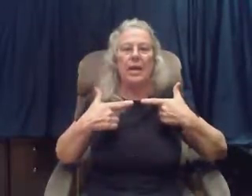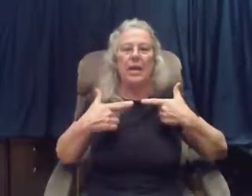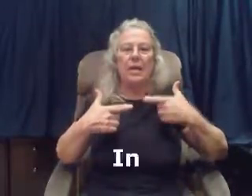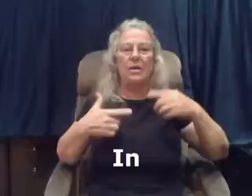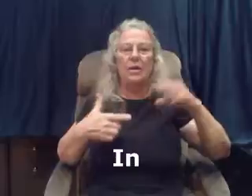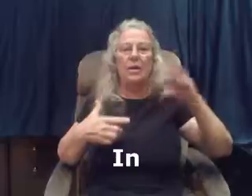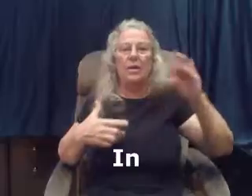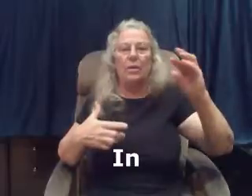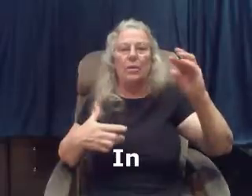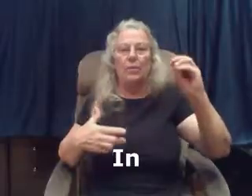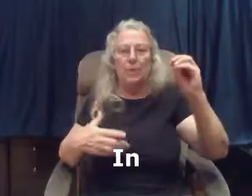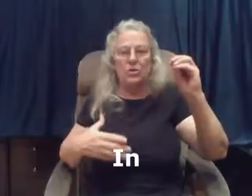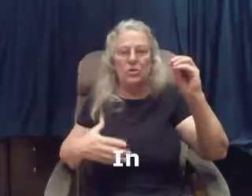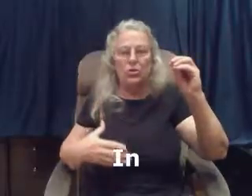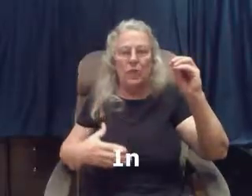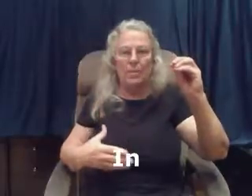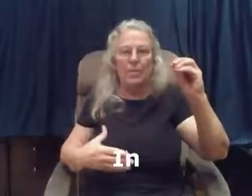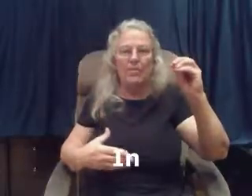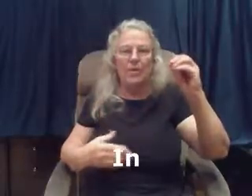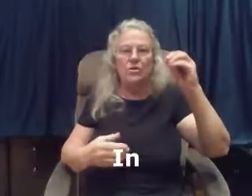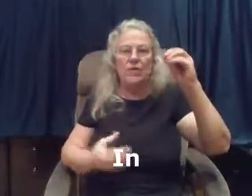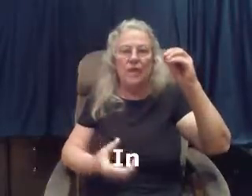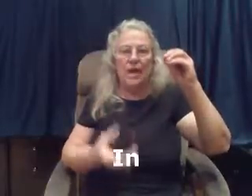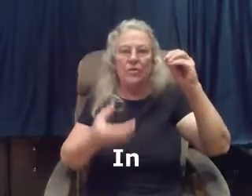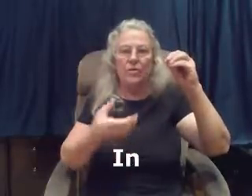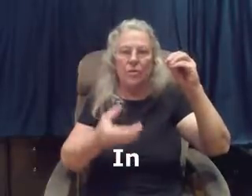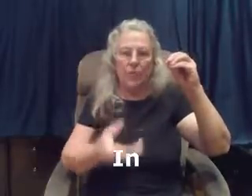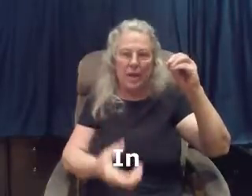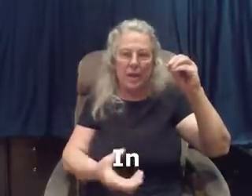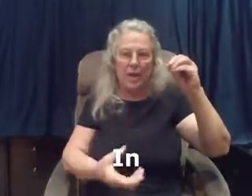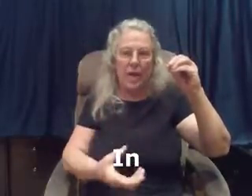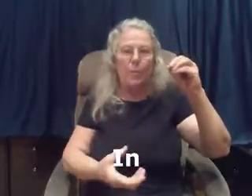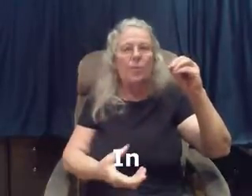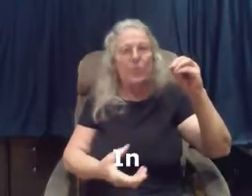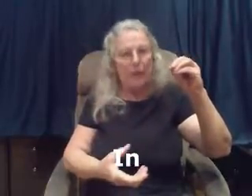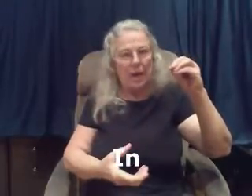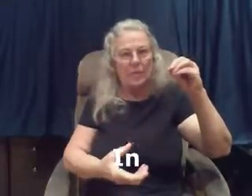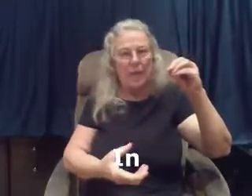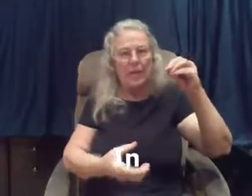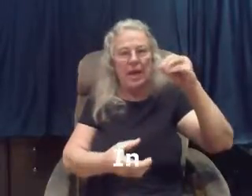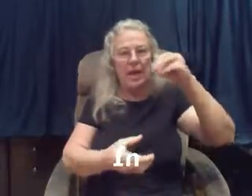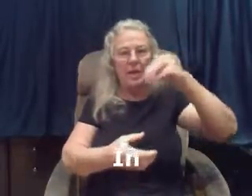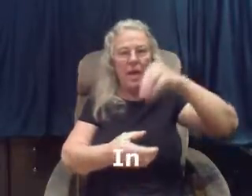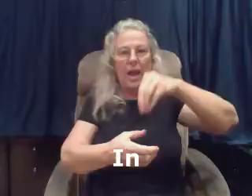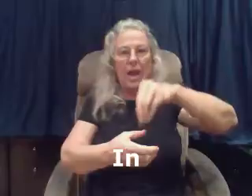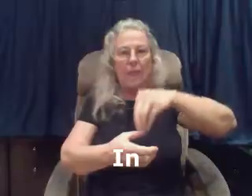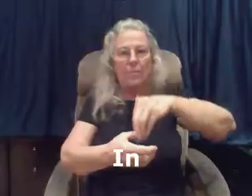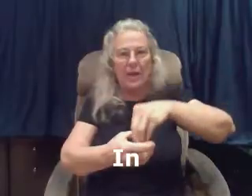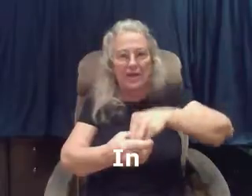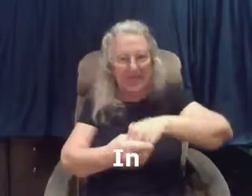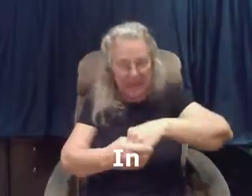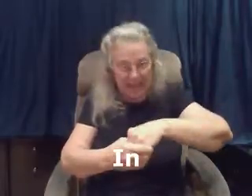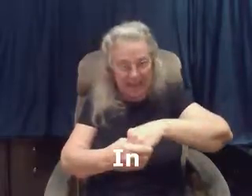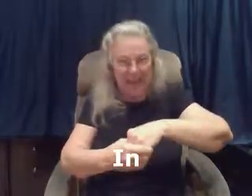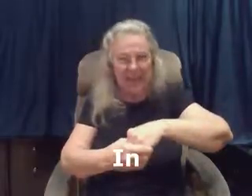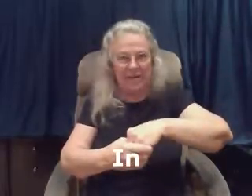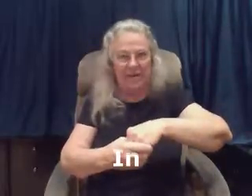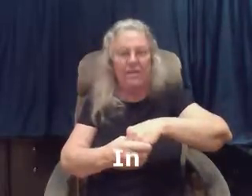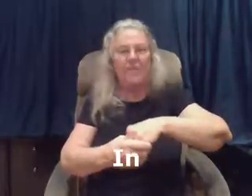In. Pinch your dominant fingers together. You make a cup with your non-dominant hand and place it in